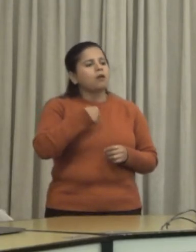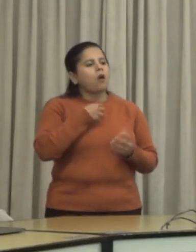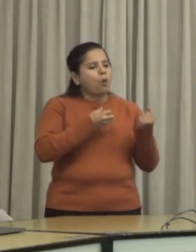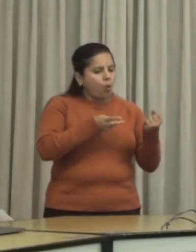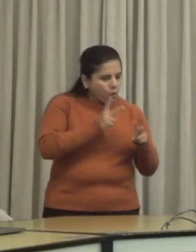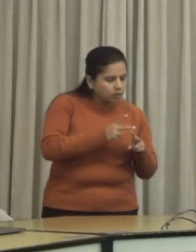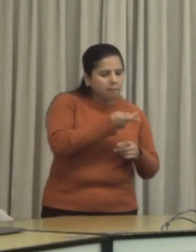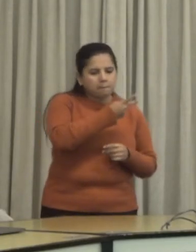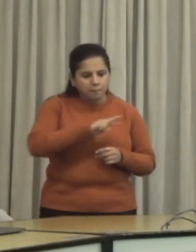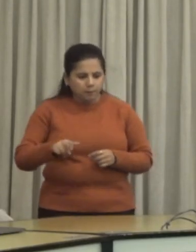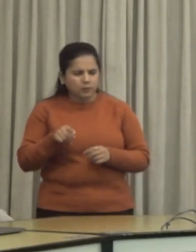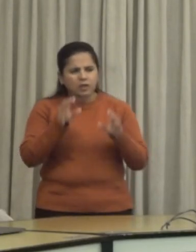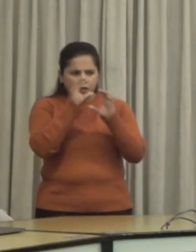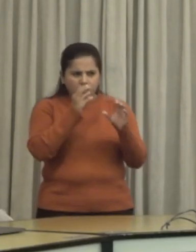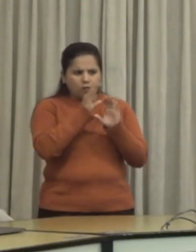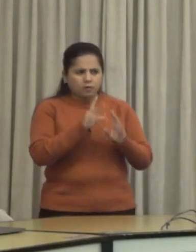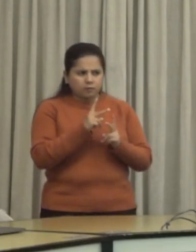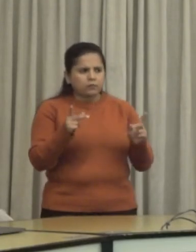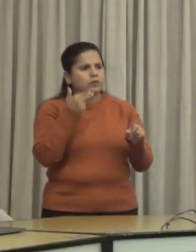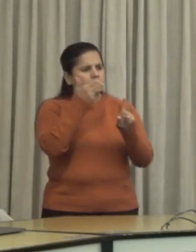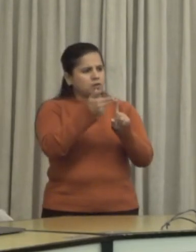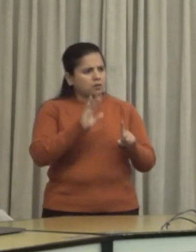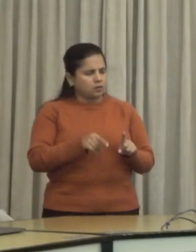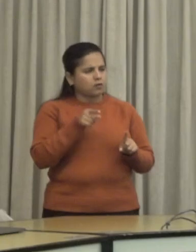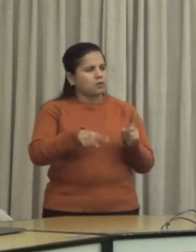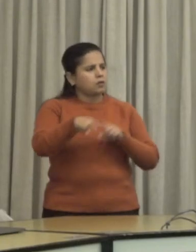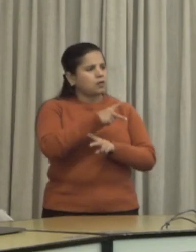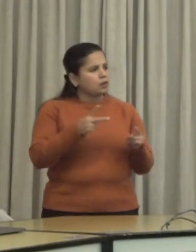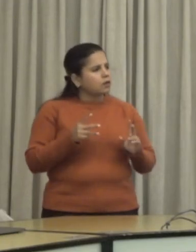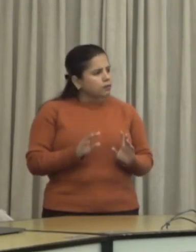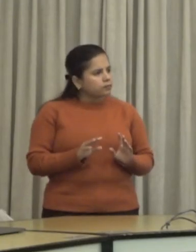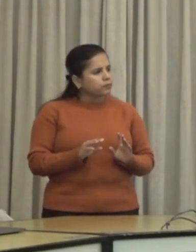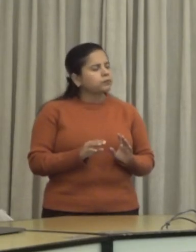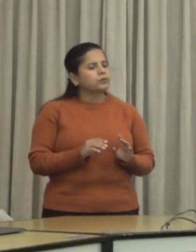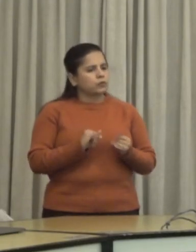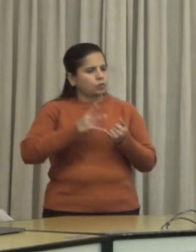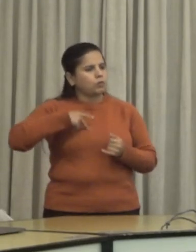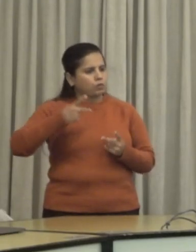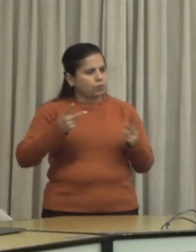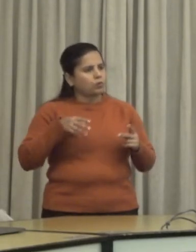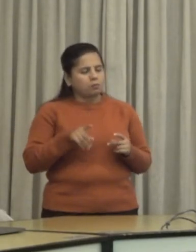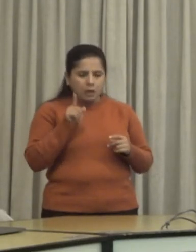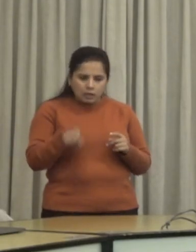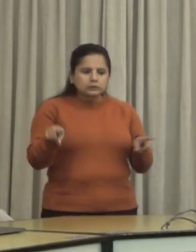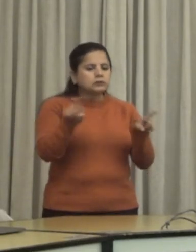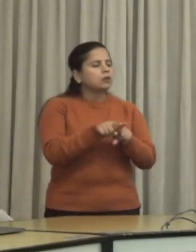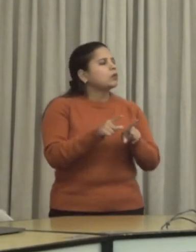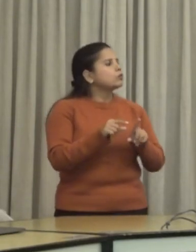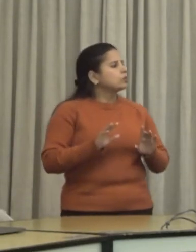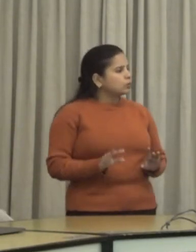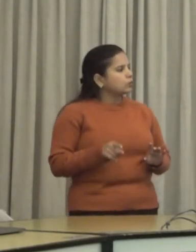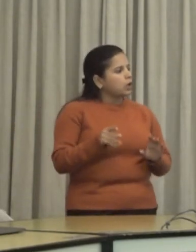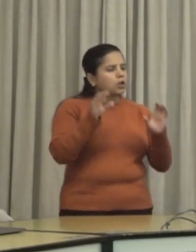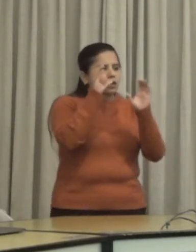withholding, which is confusingly termed as passive euthanasia by the Supreme Court, but we should drop that term, so that